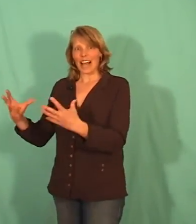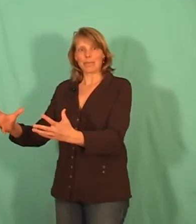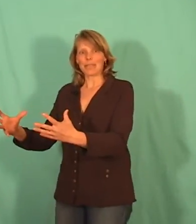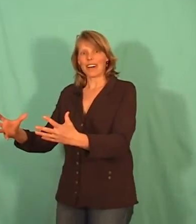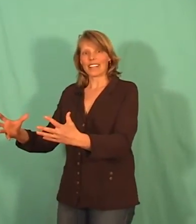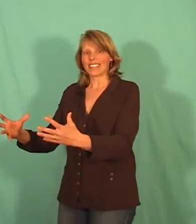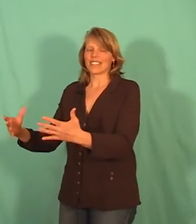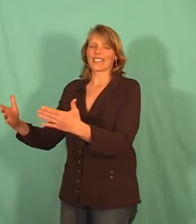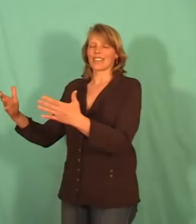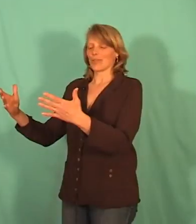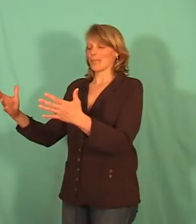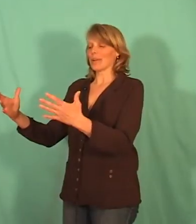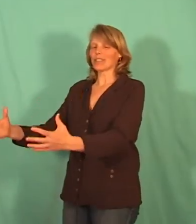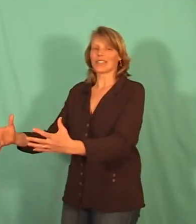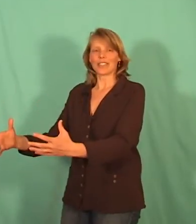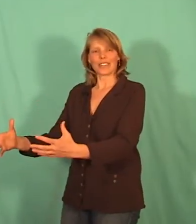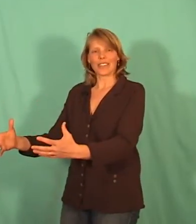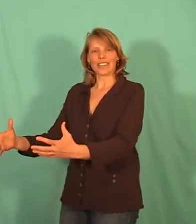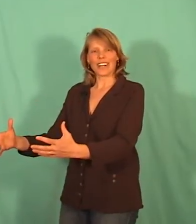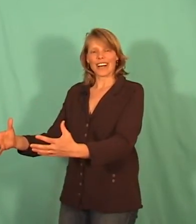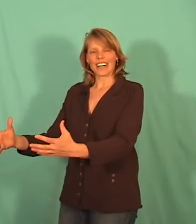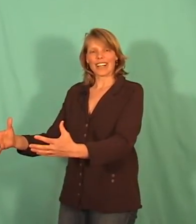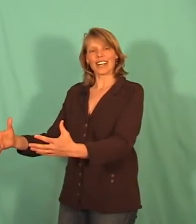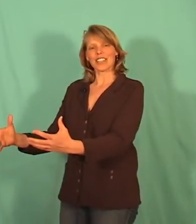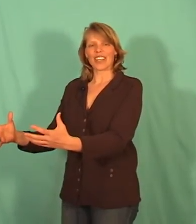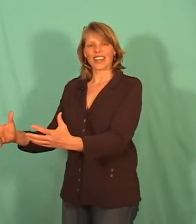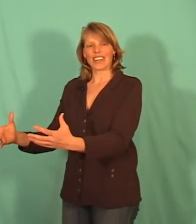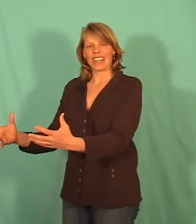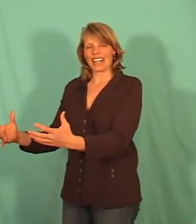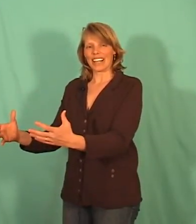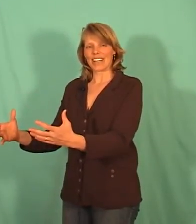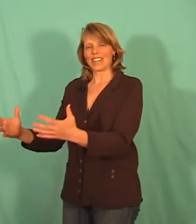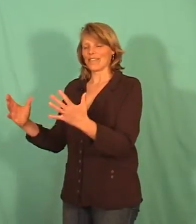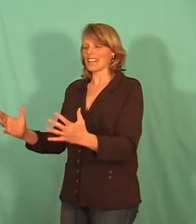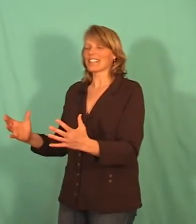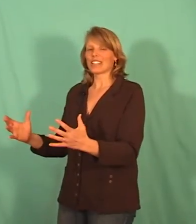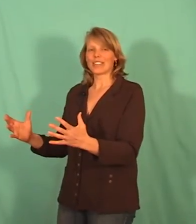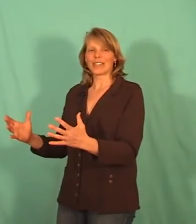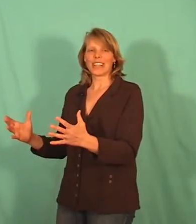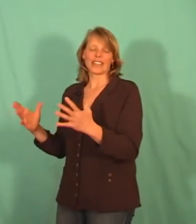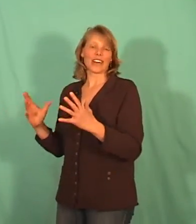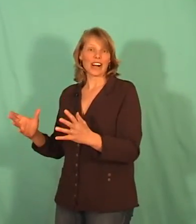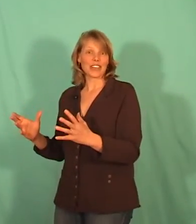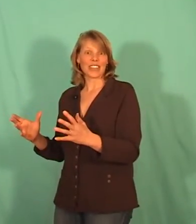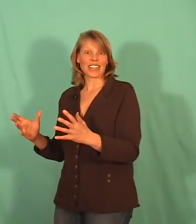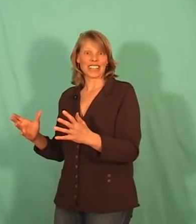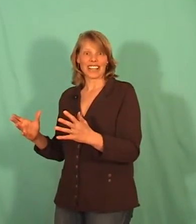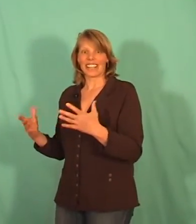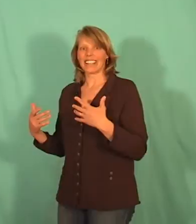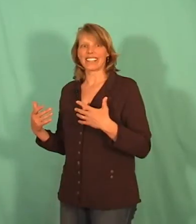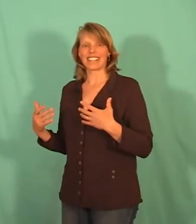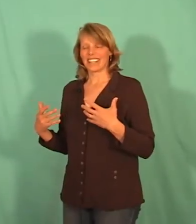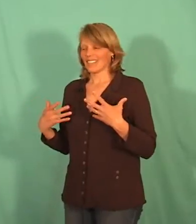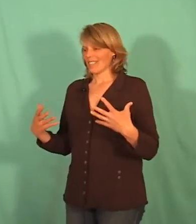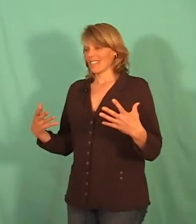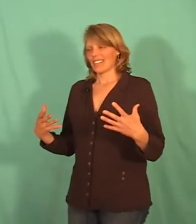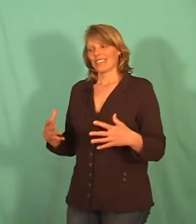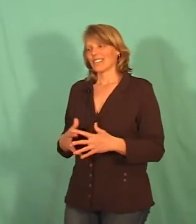captive audience. They're buckled into their high chair, and they're facing you, and they're hungry, and